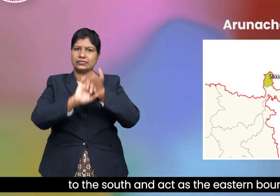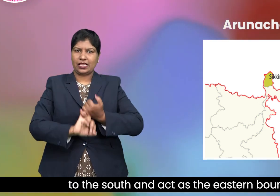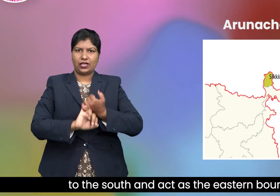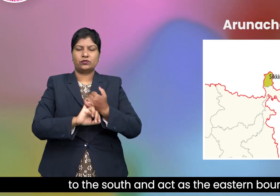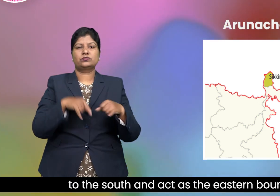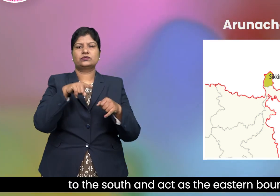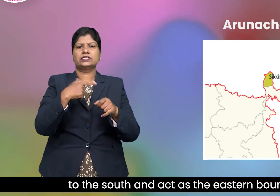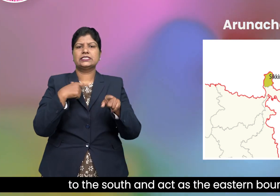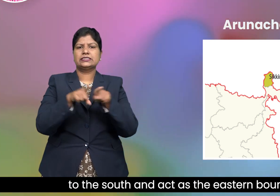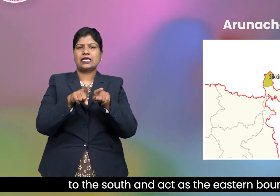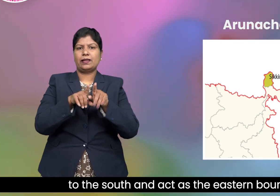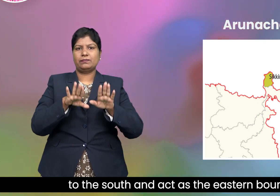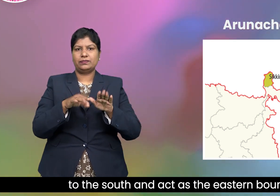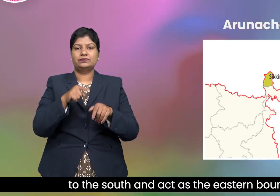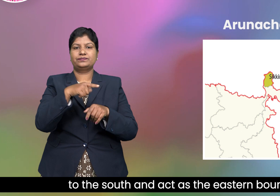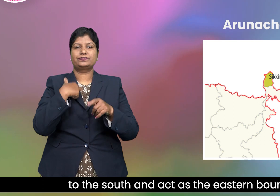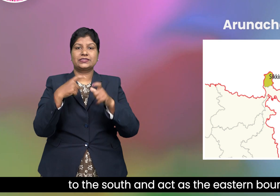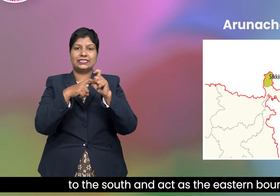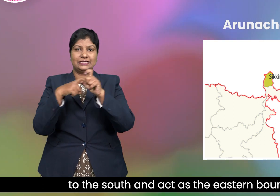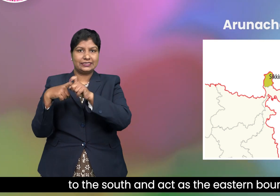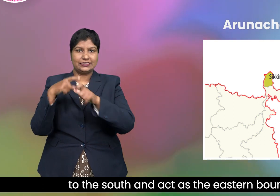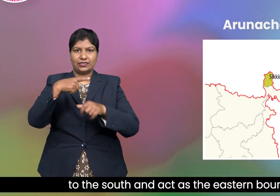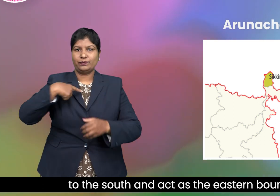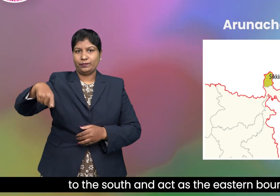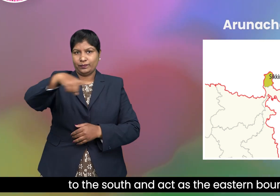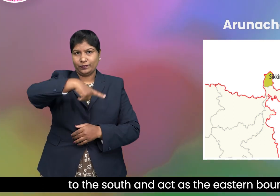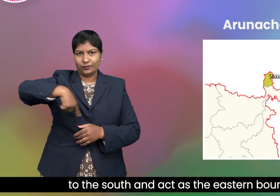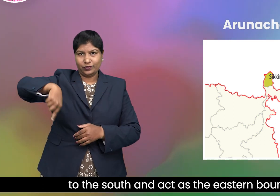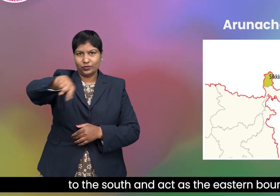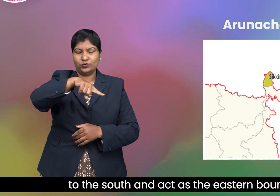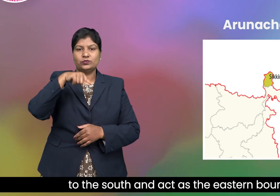act as the eastern boundary of India